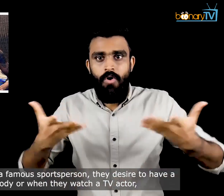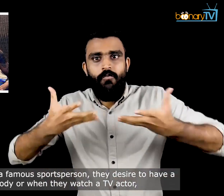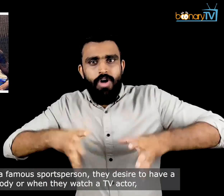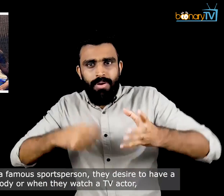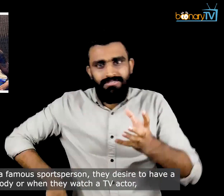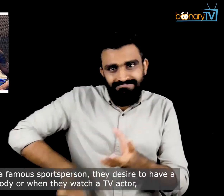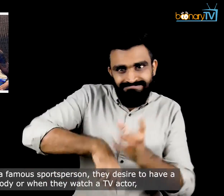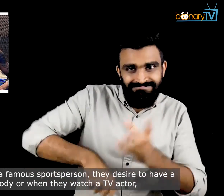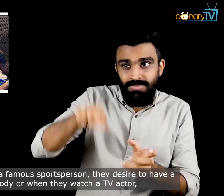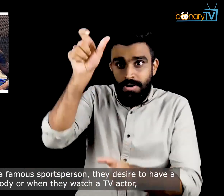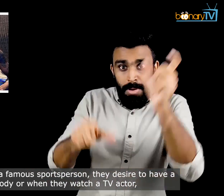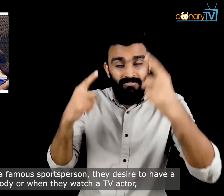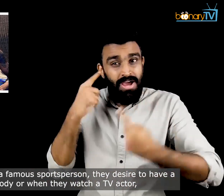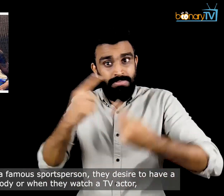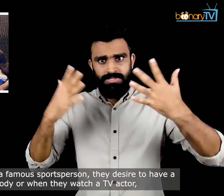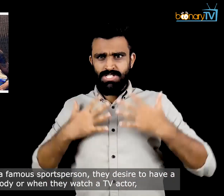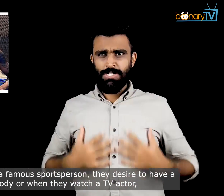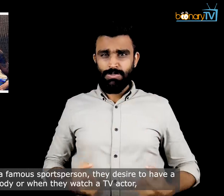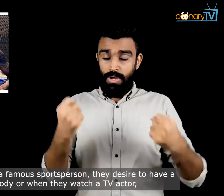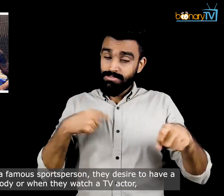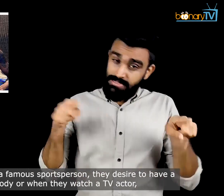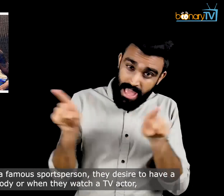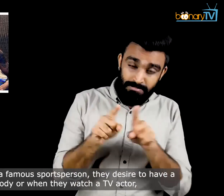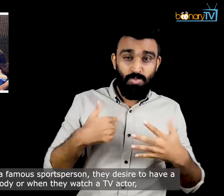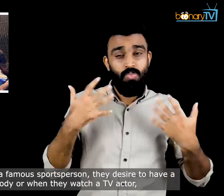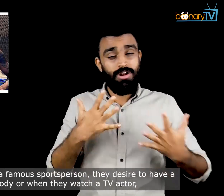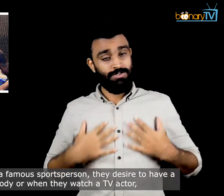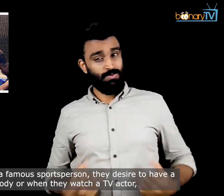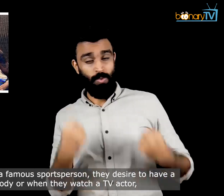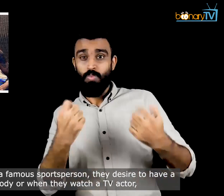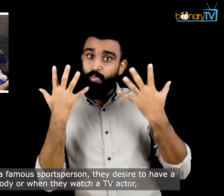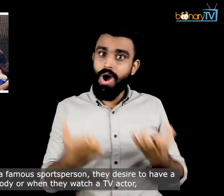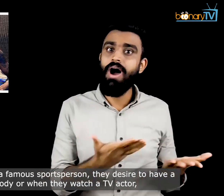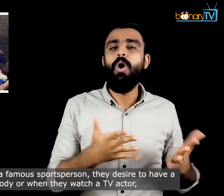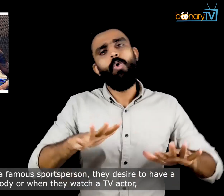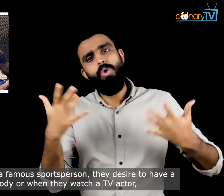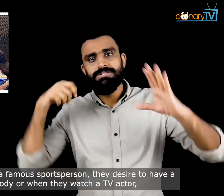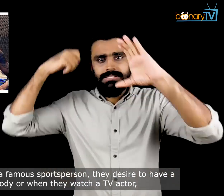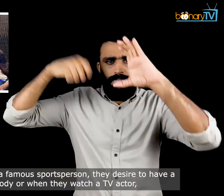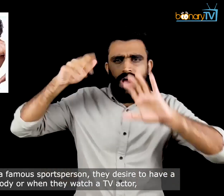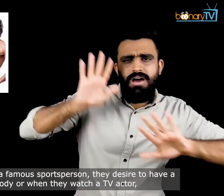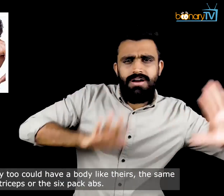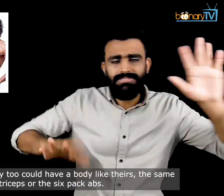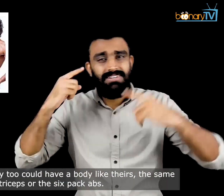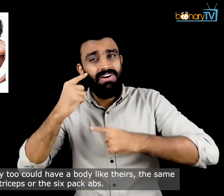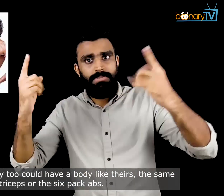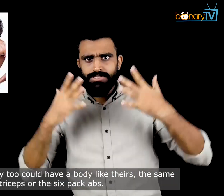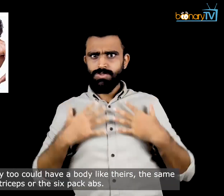desire to have a similar body or when they watch a tv actor they wish that